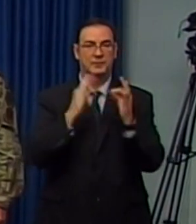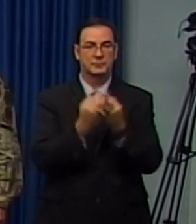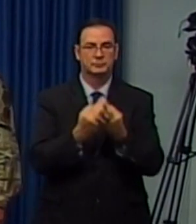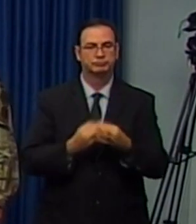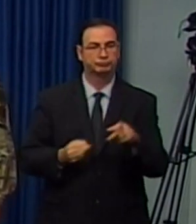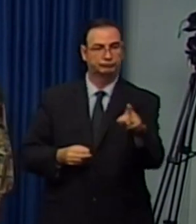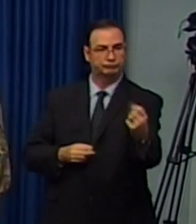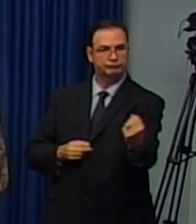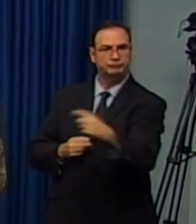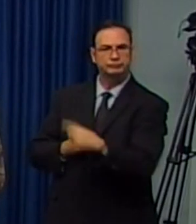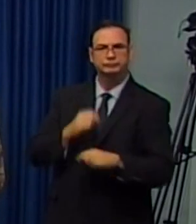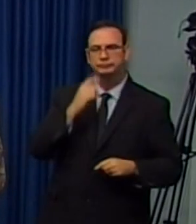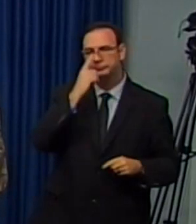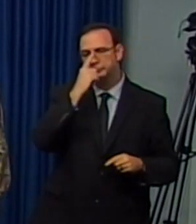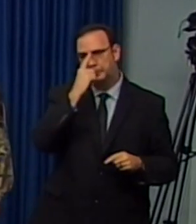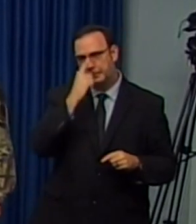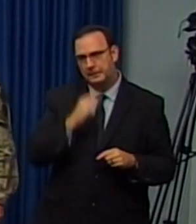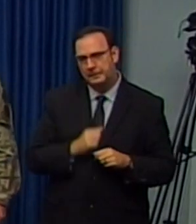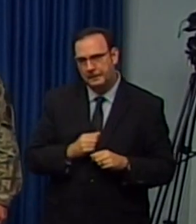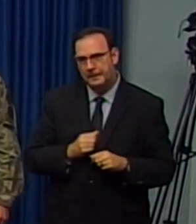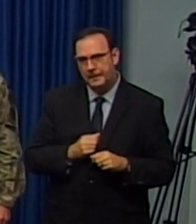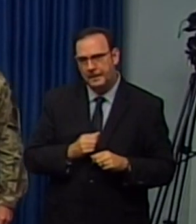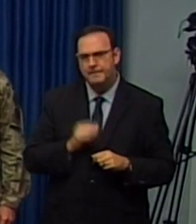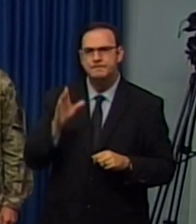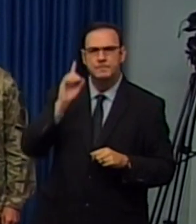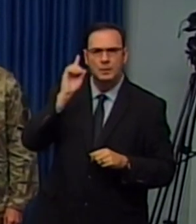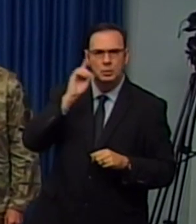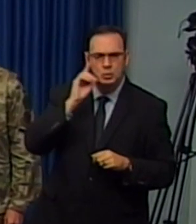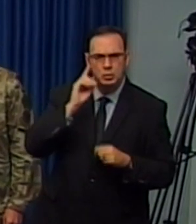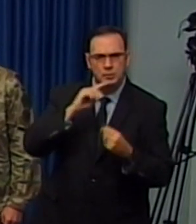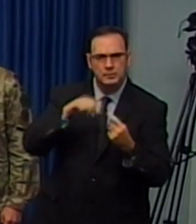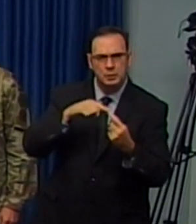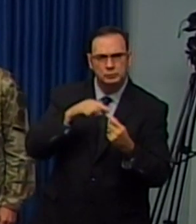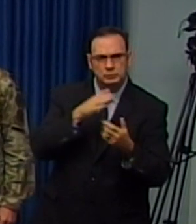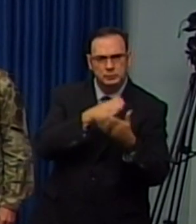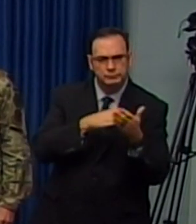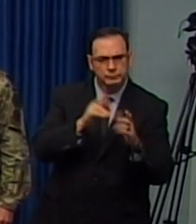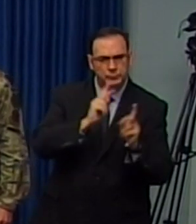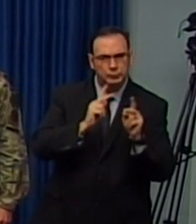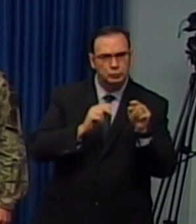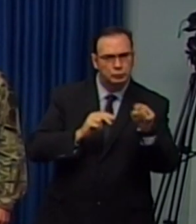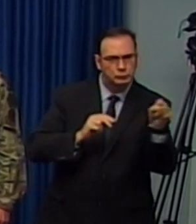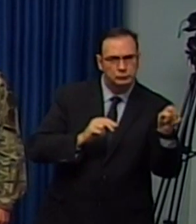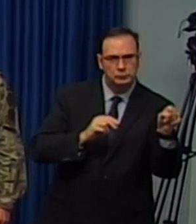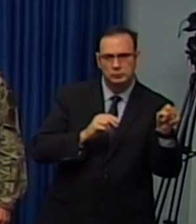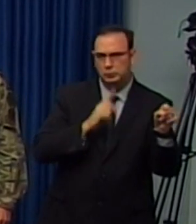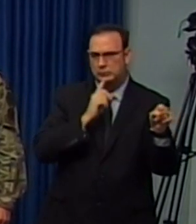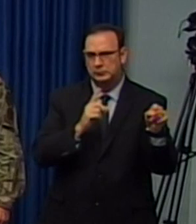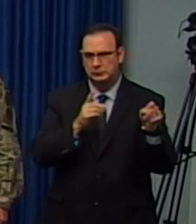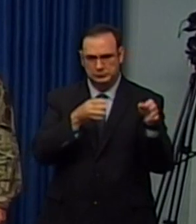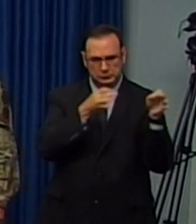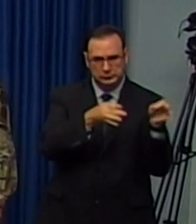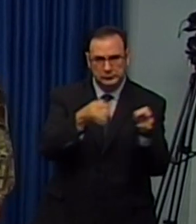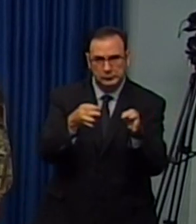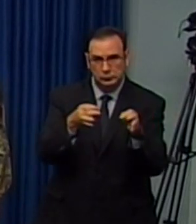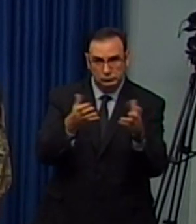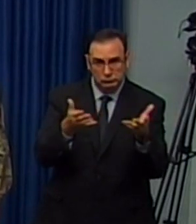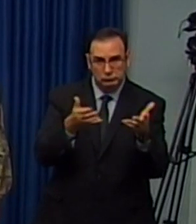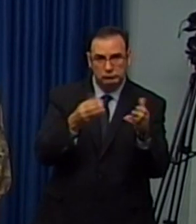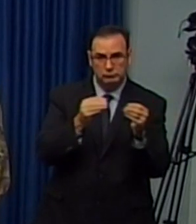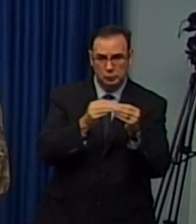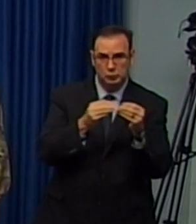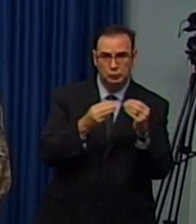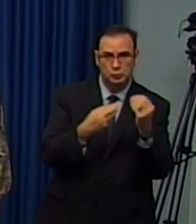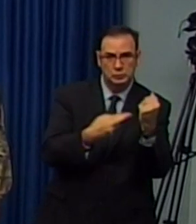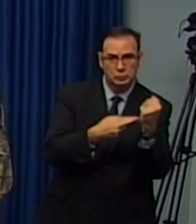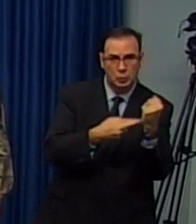Hours. We heard the director talk about making targeted decisions based upon scenarios being taken off the table. Are more resources moving to the East Coast now in